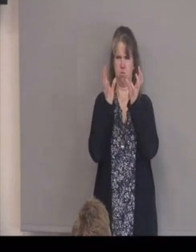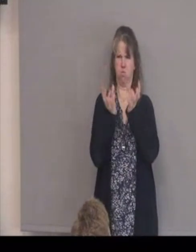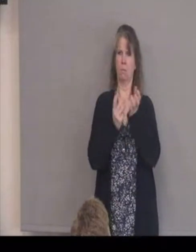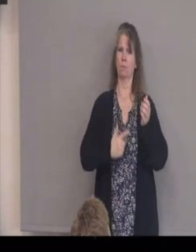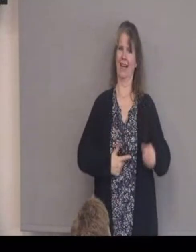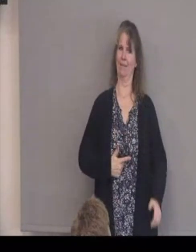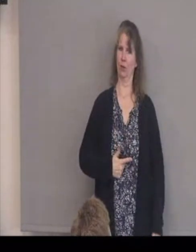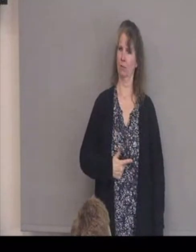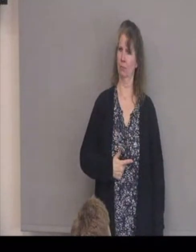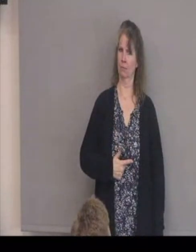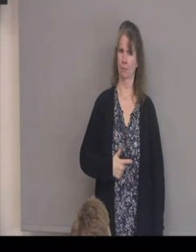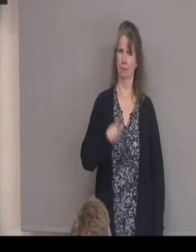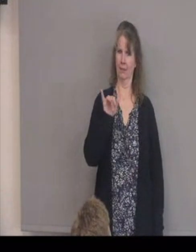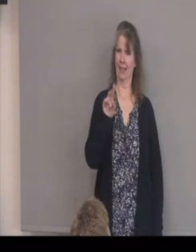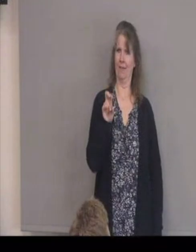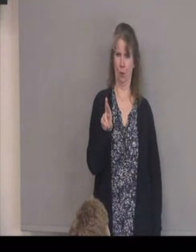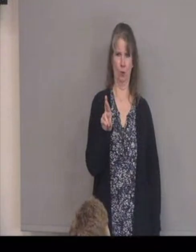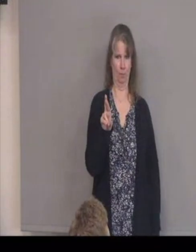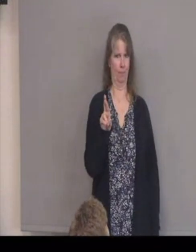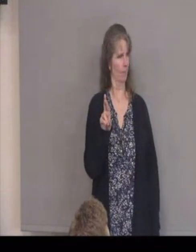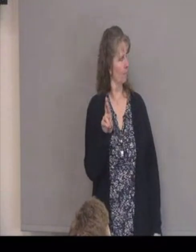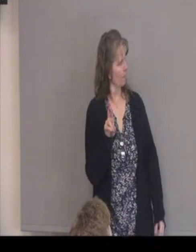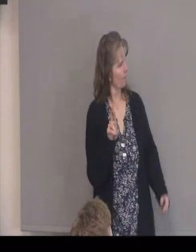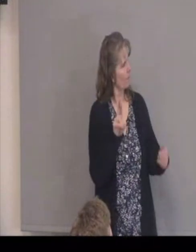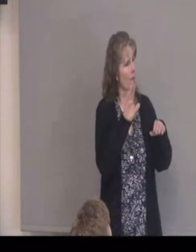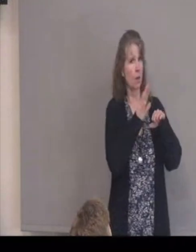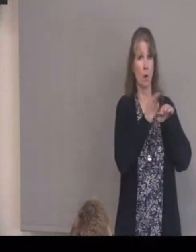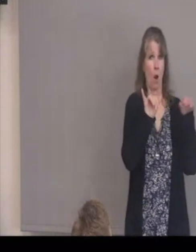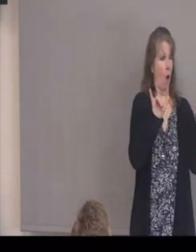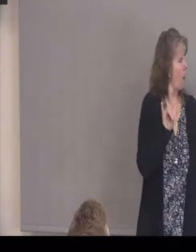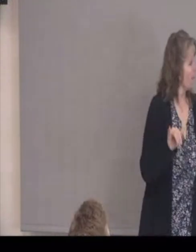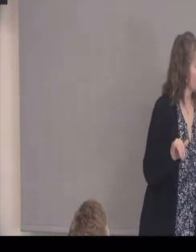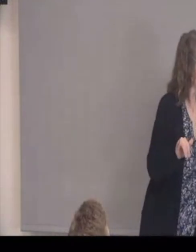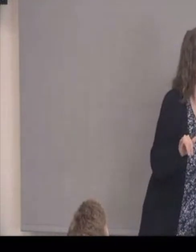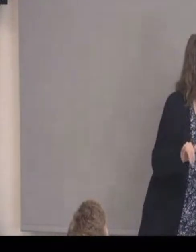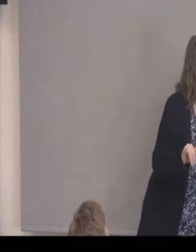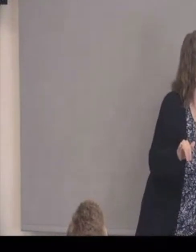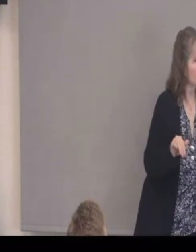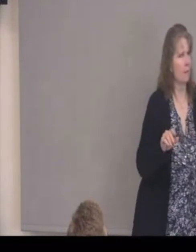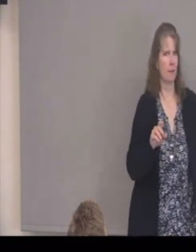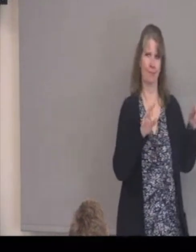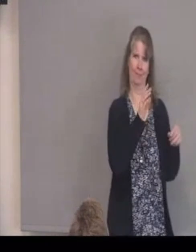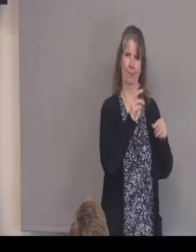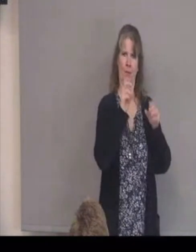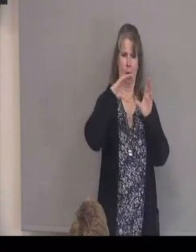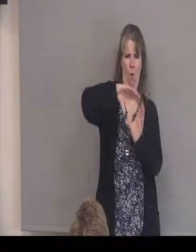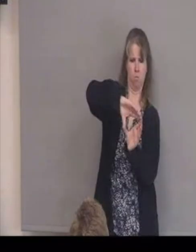And you notice how on the left side, there's some solids. That's actually the liver.